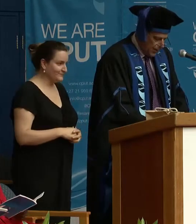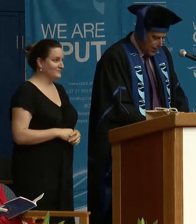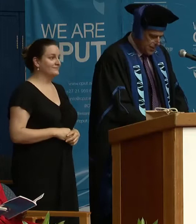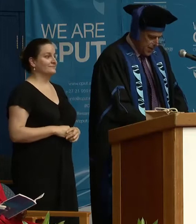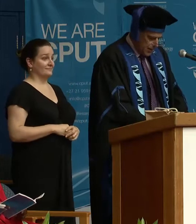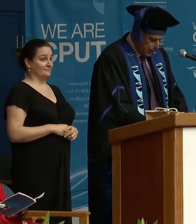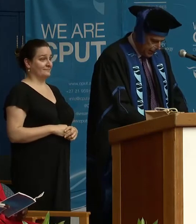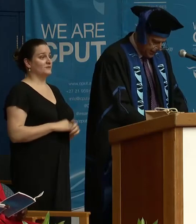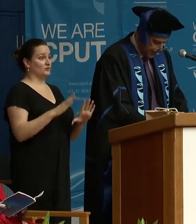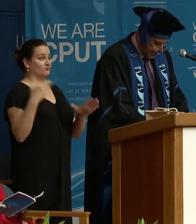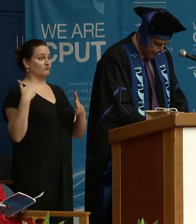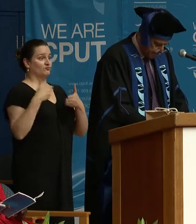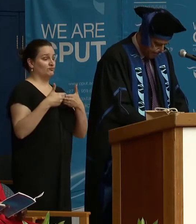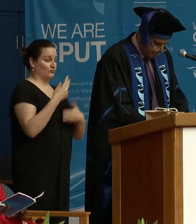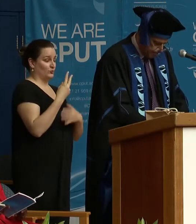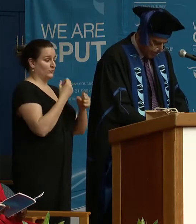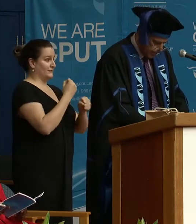Over the 3 years of study.